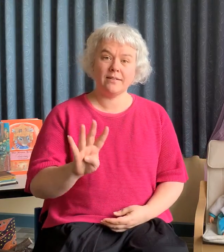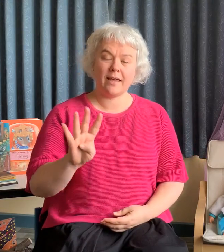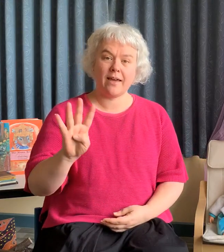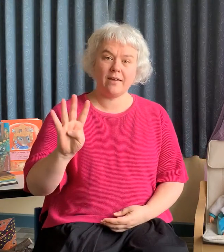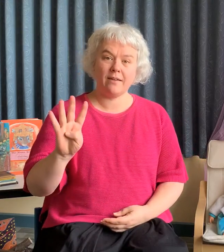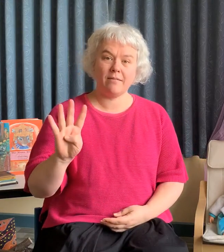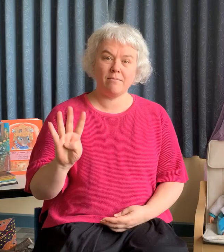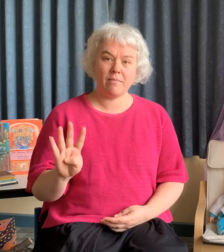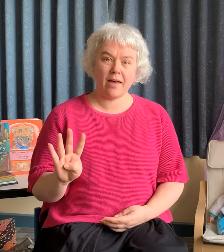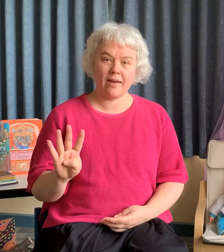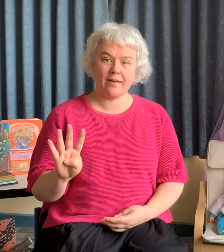came back.